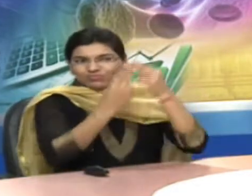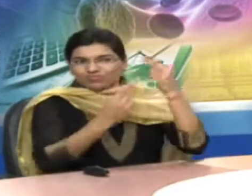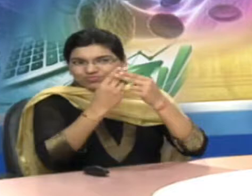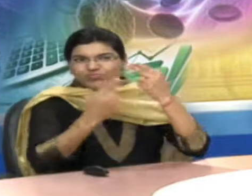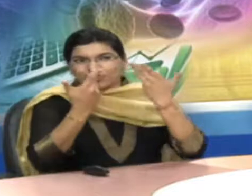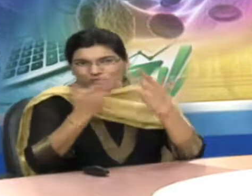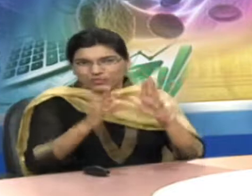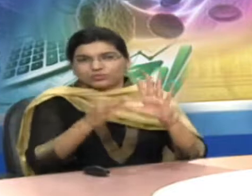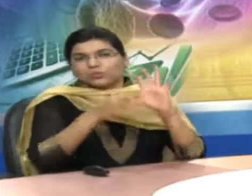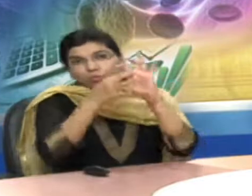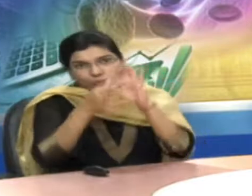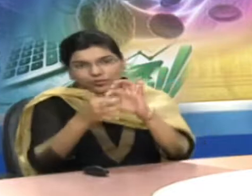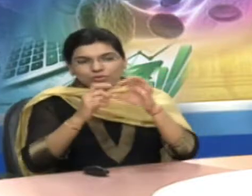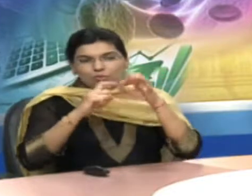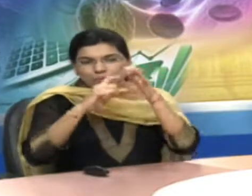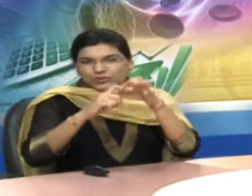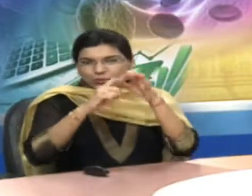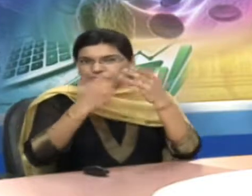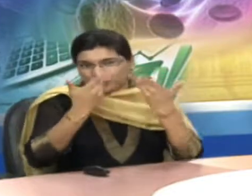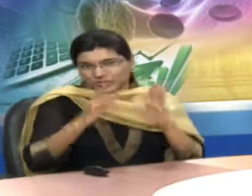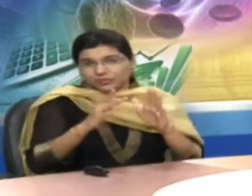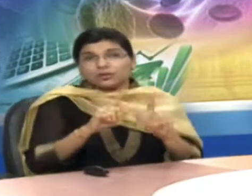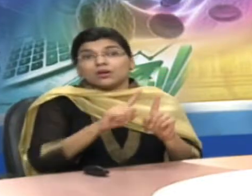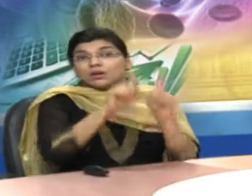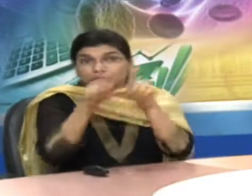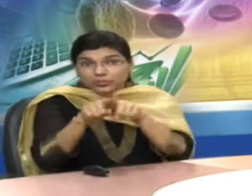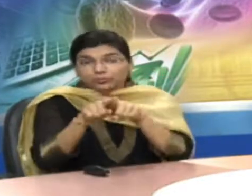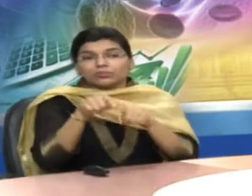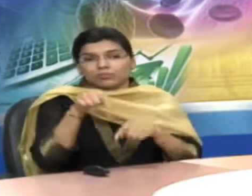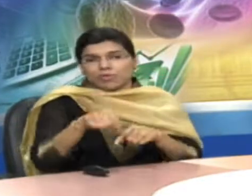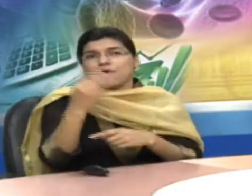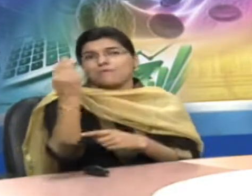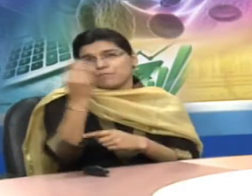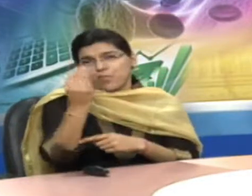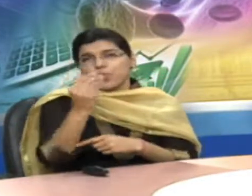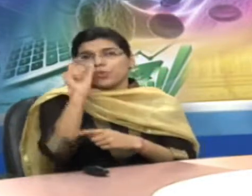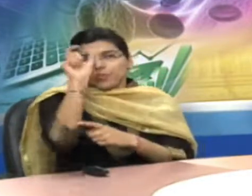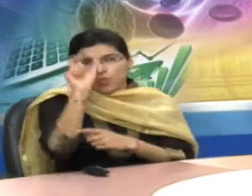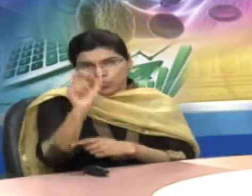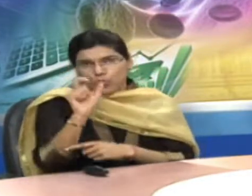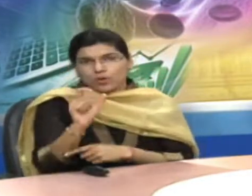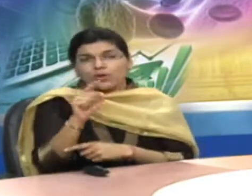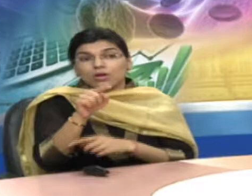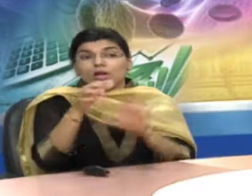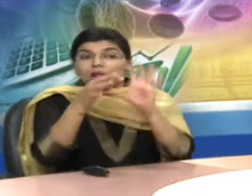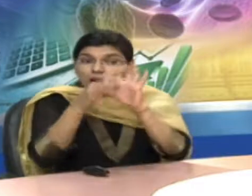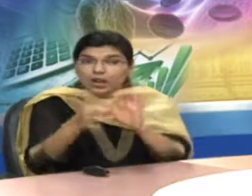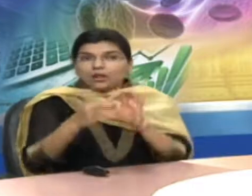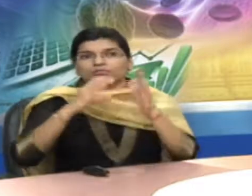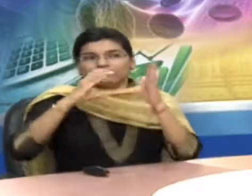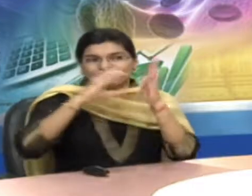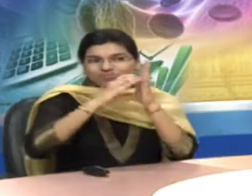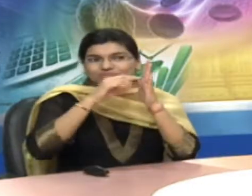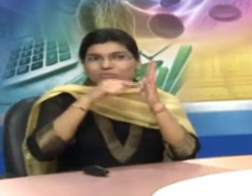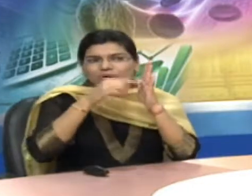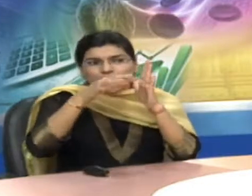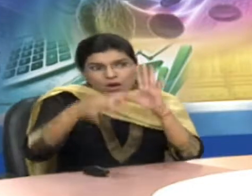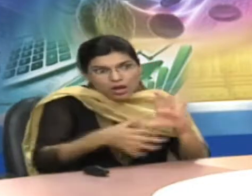Till now we have understood the paragraph. Now similarly, there are few antonyms from this